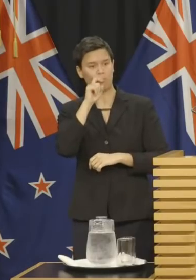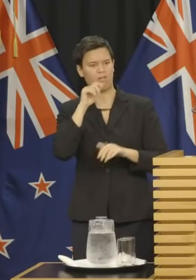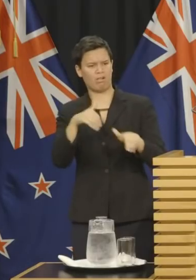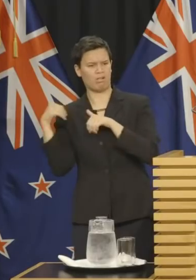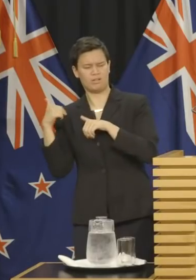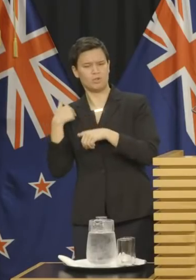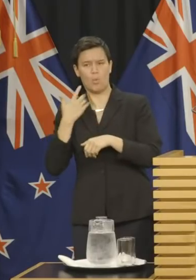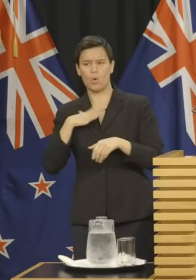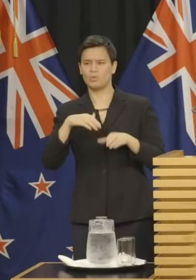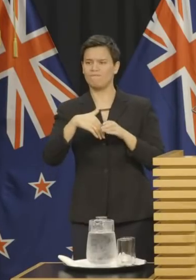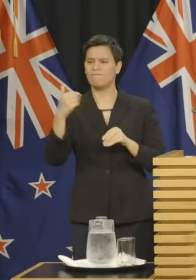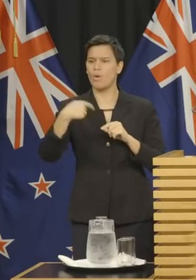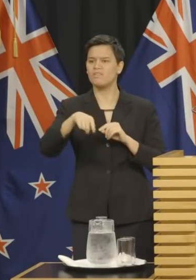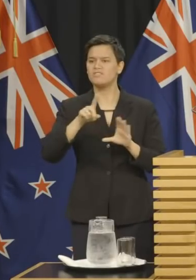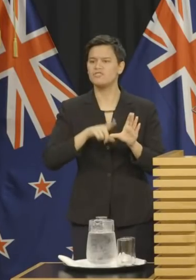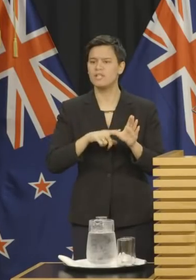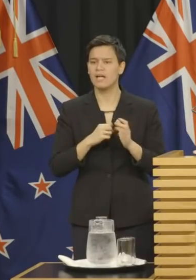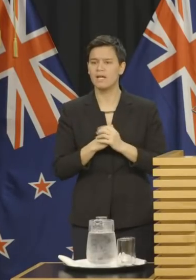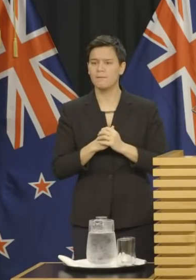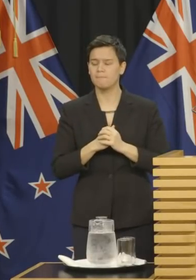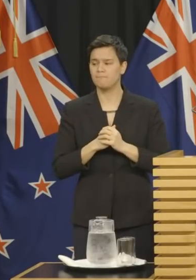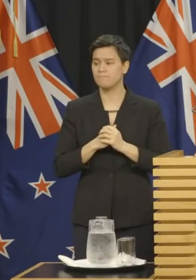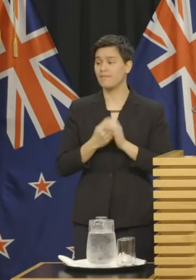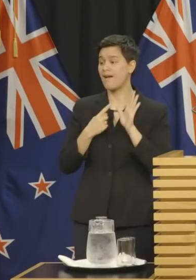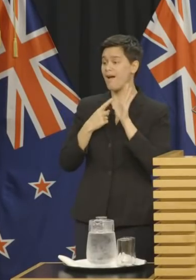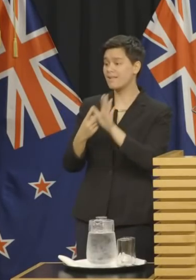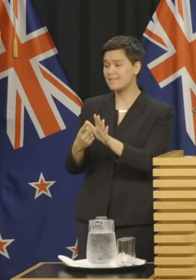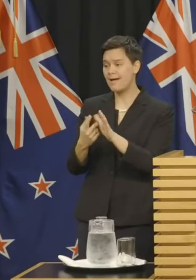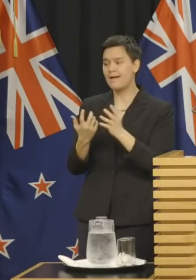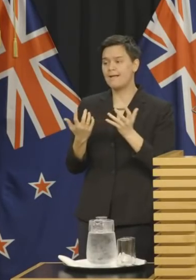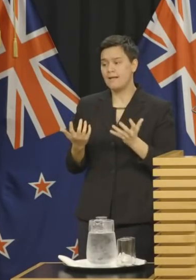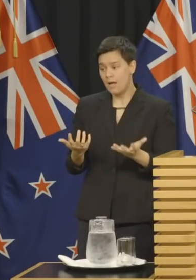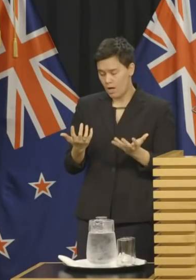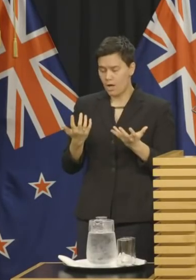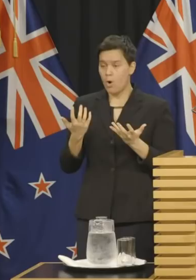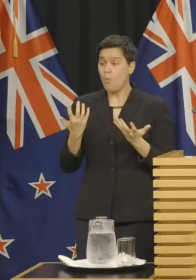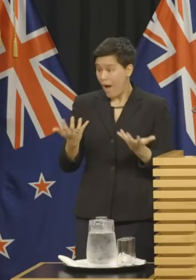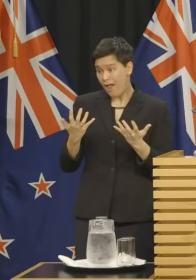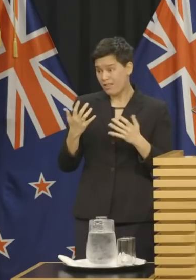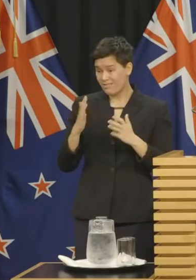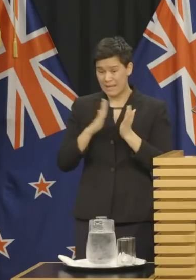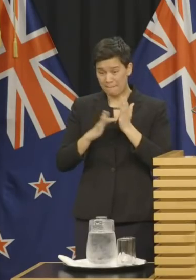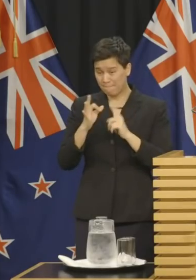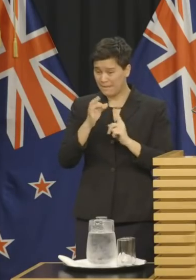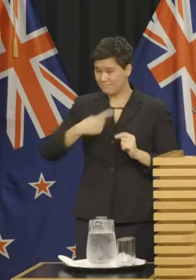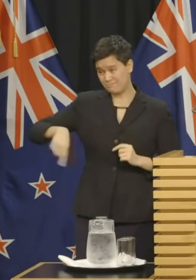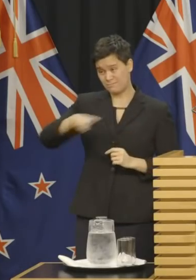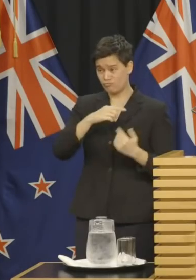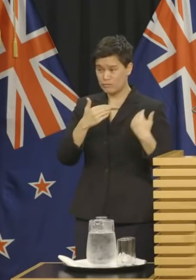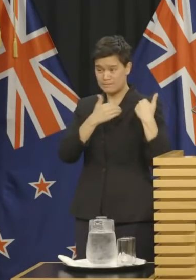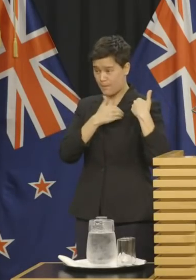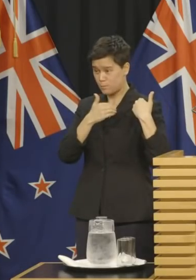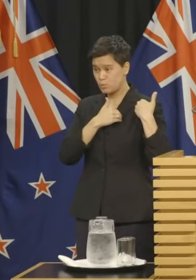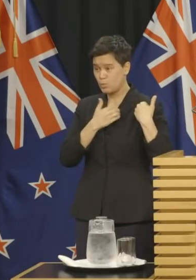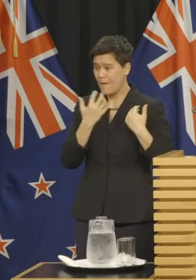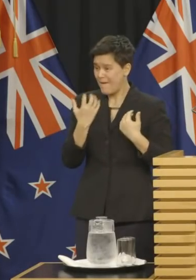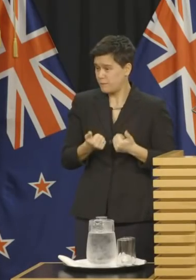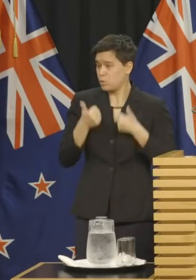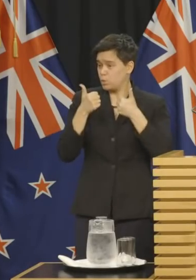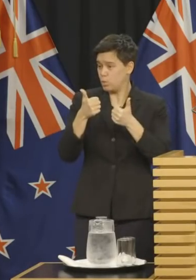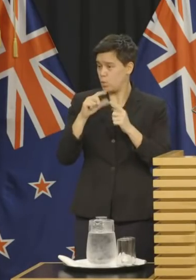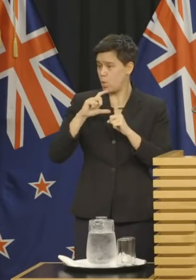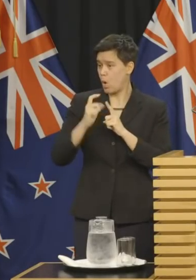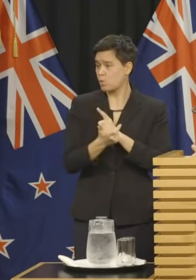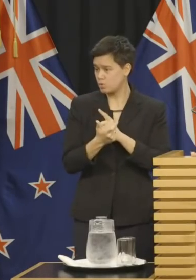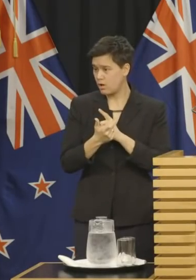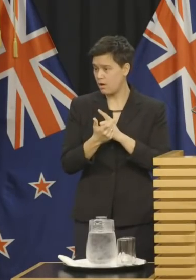view, part of that is actually saying, you know, we all need to maintain a culture, an environment that people can have some faith in.